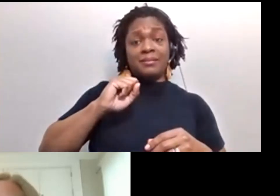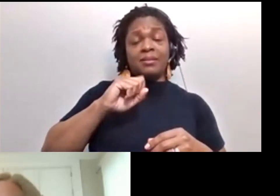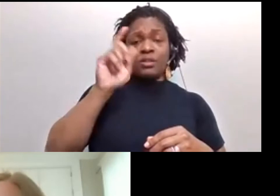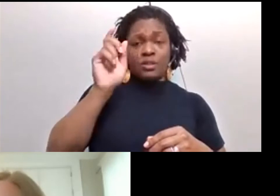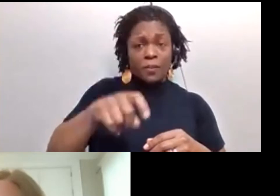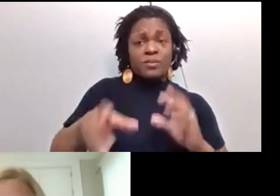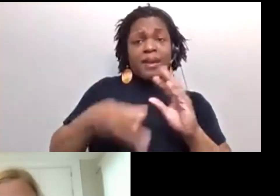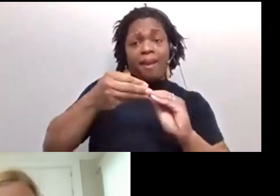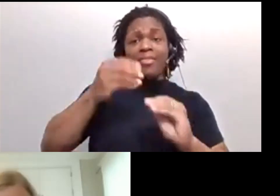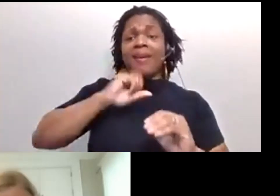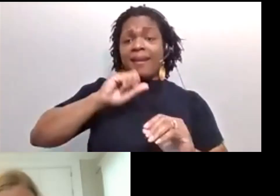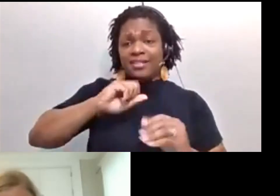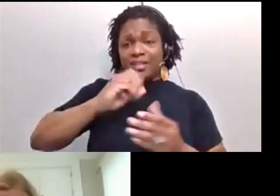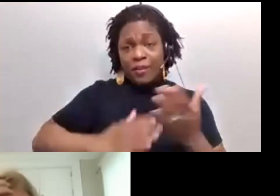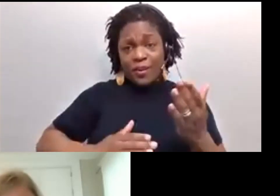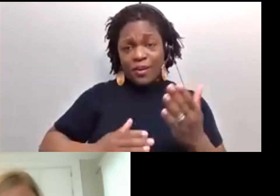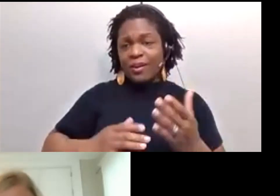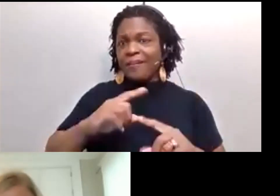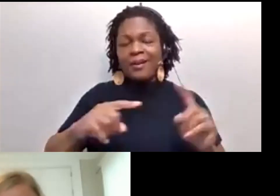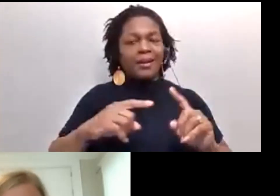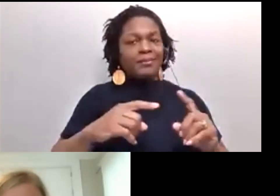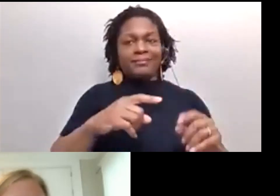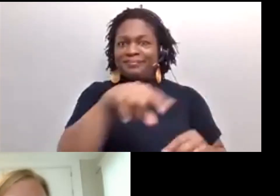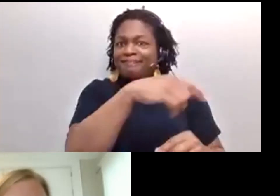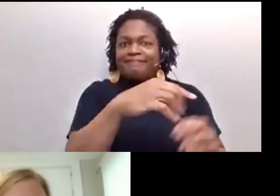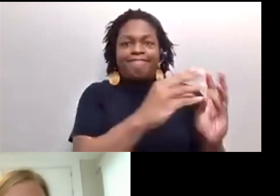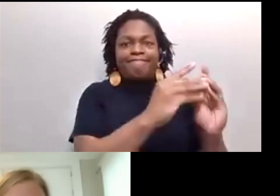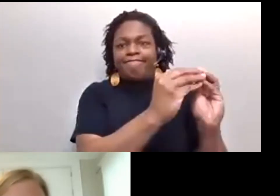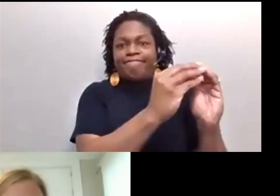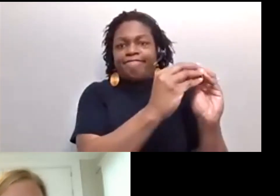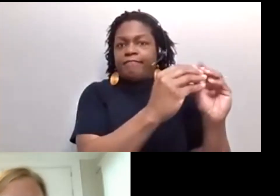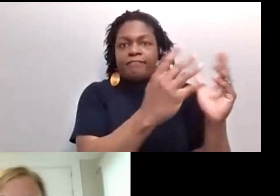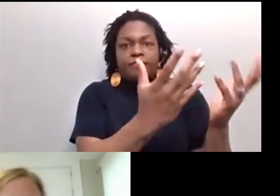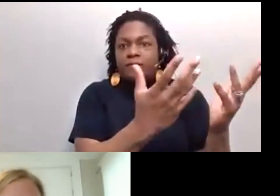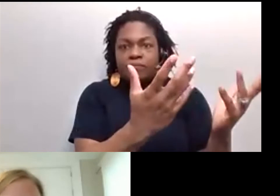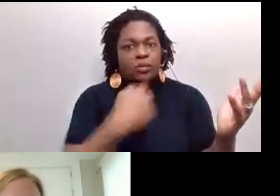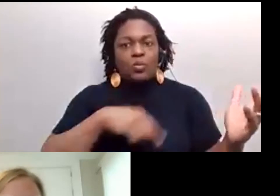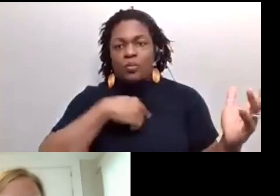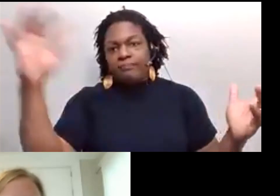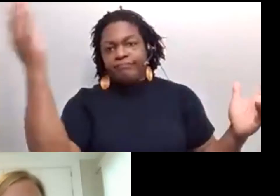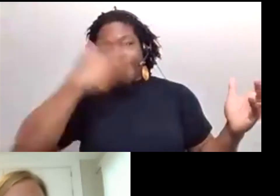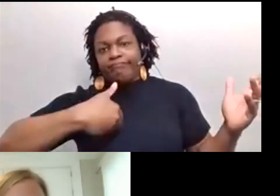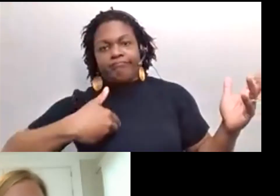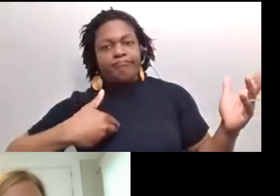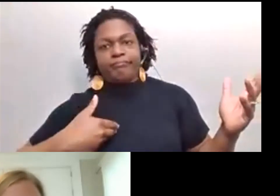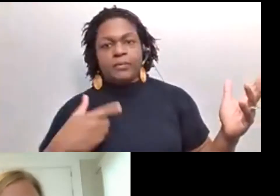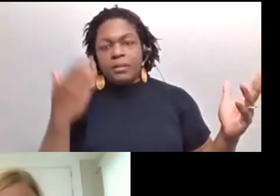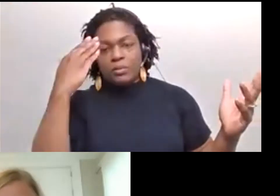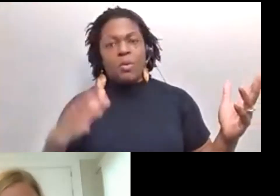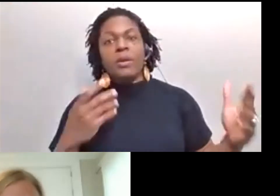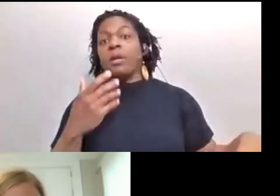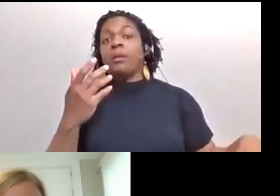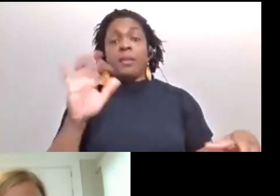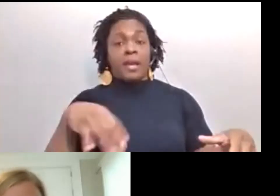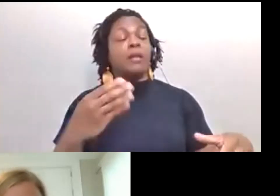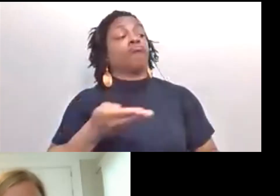some conversations that we don't know exactly what happened. It was in and then came out. So